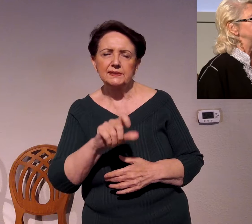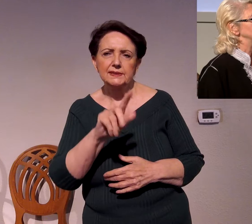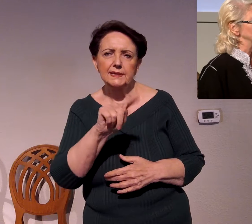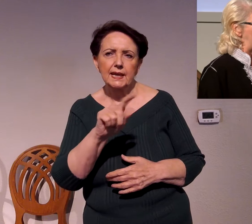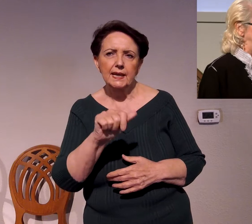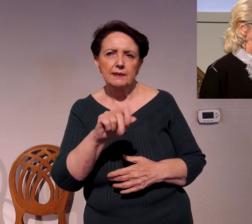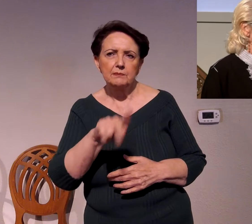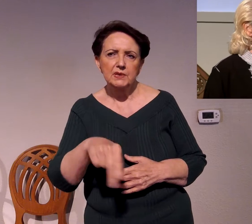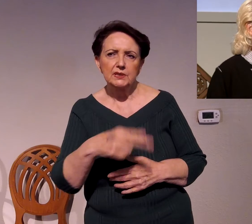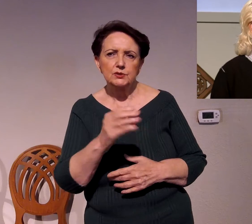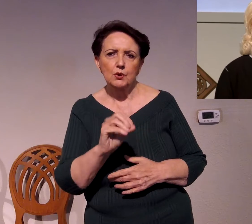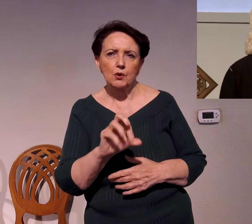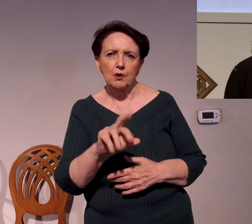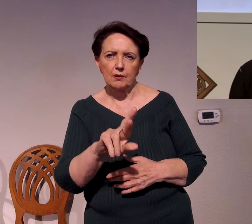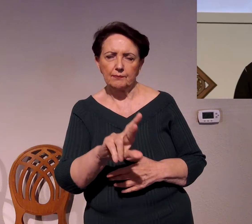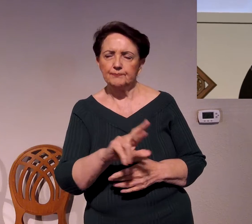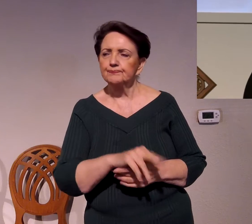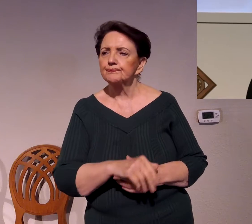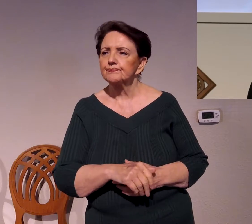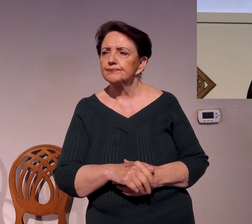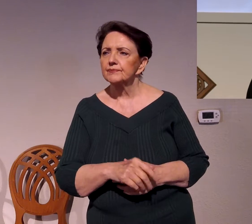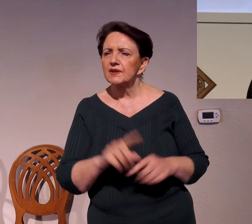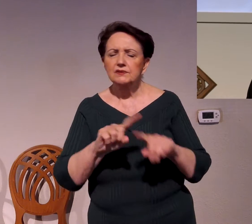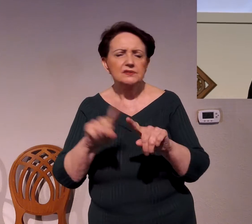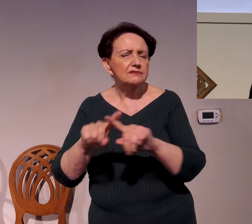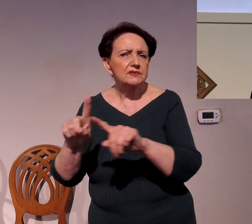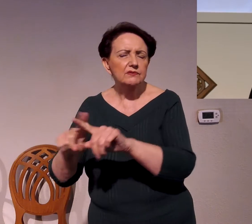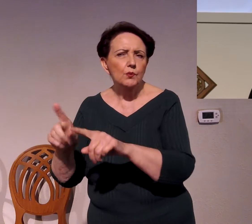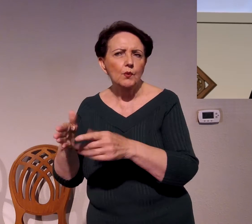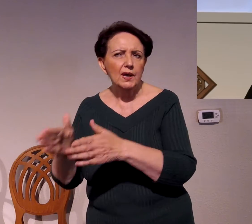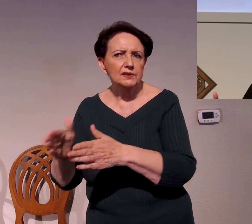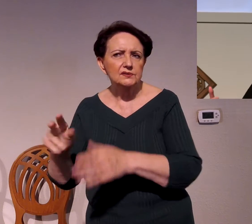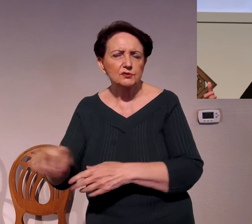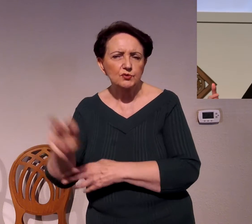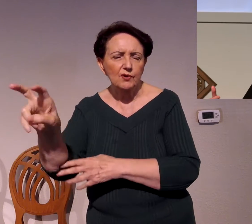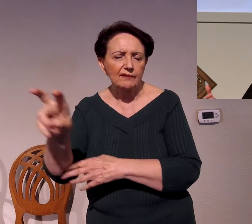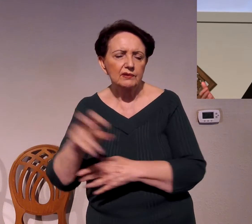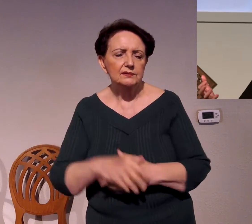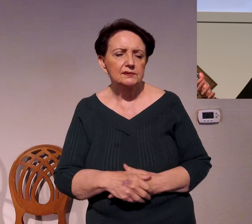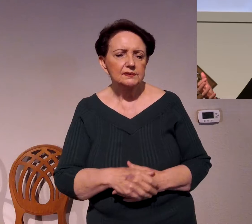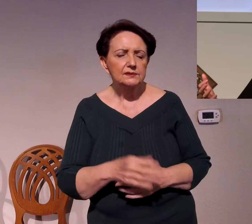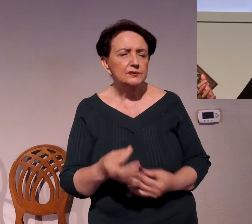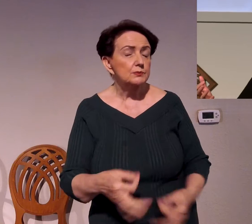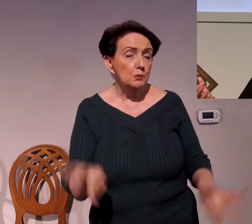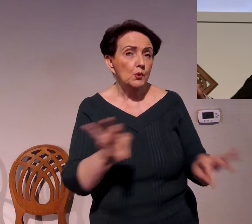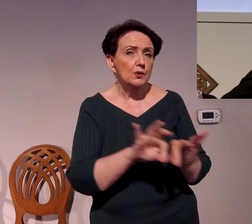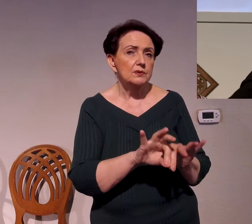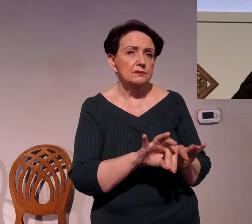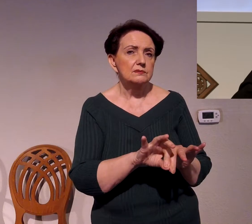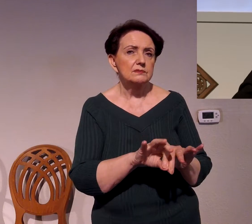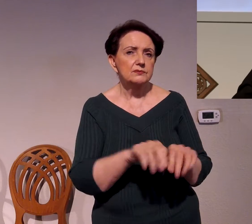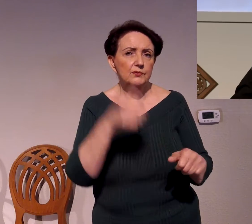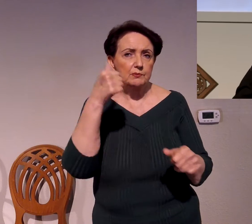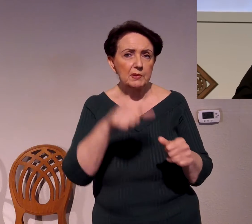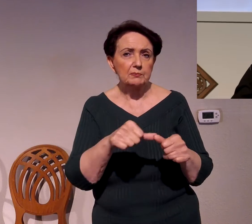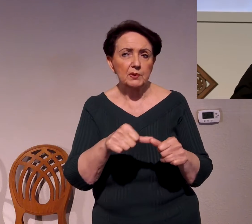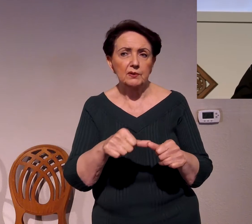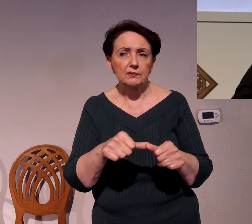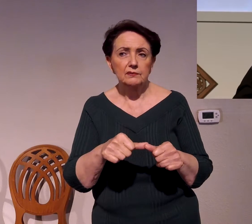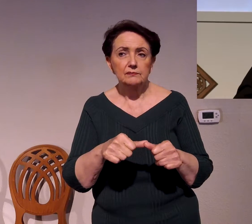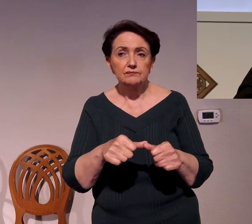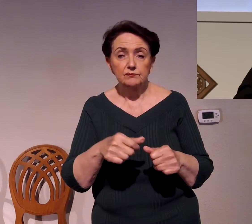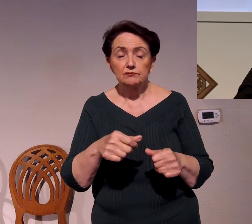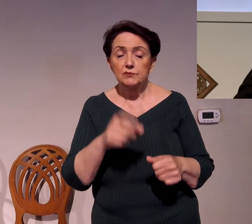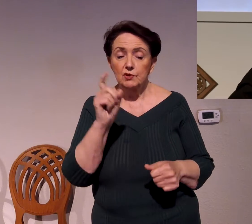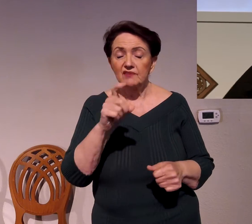which we can travel. And yet there is something really important if you decide to go traveling. You have to decide where you're